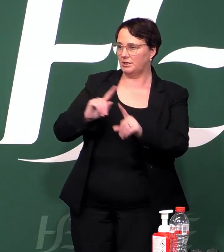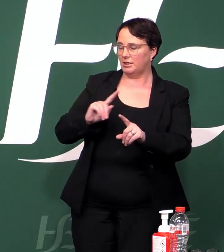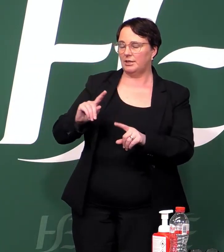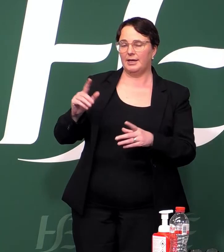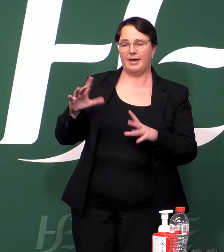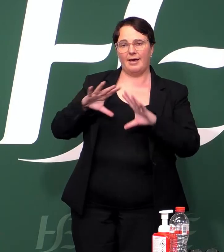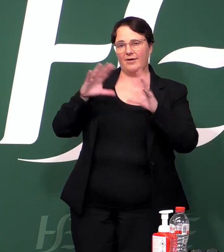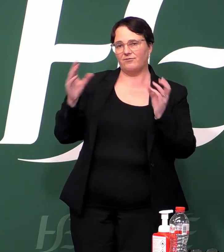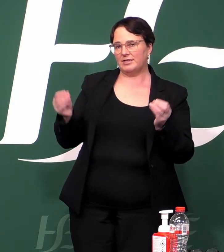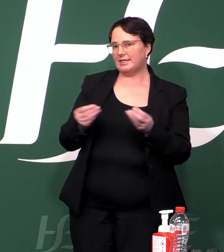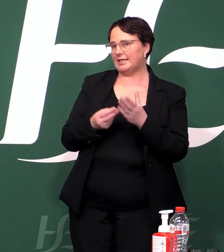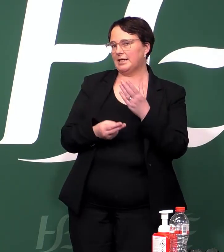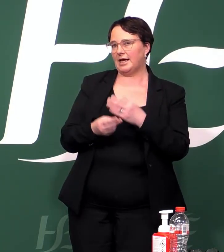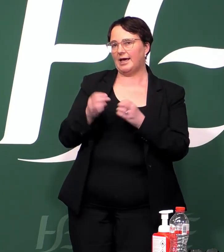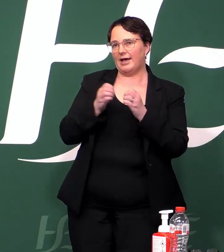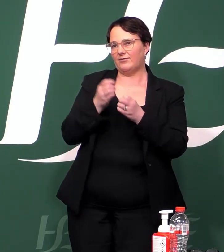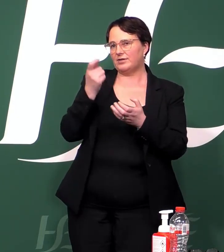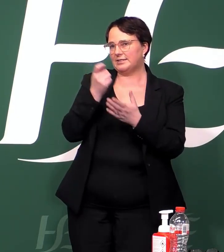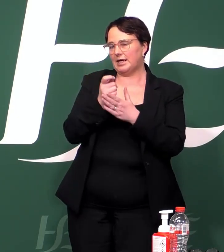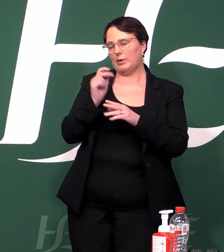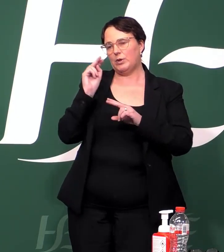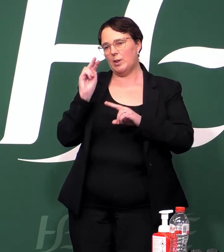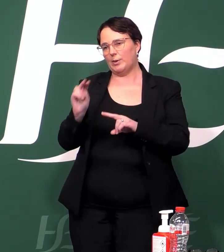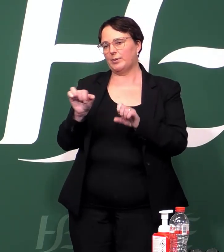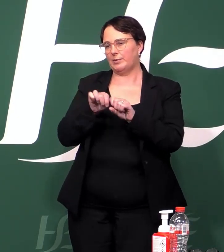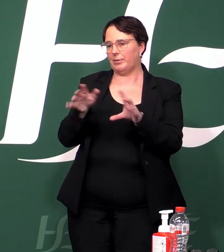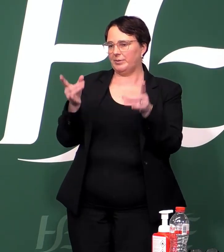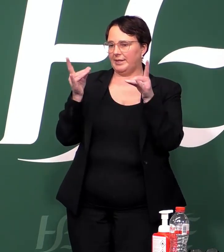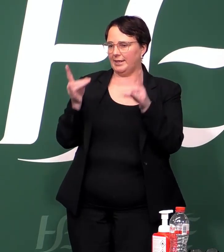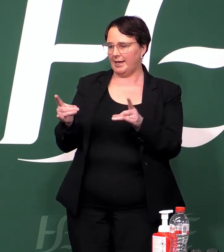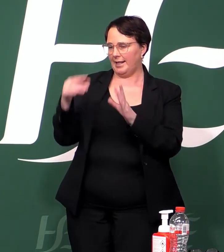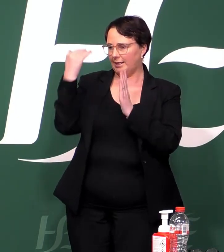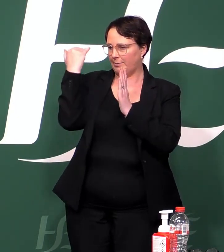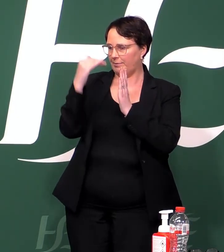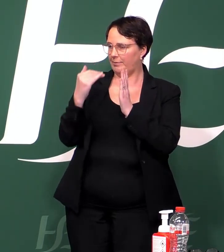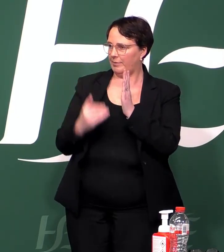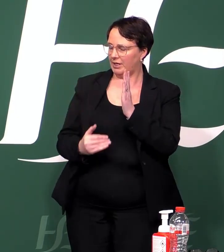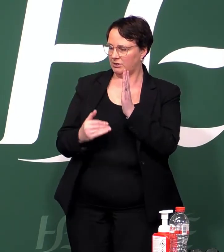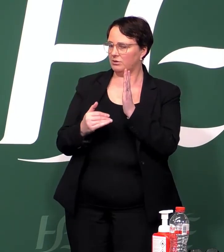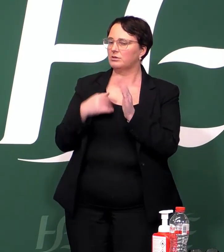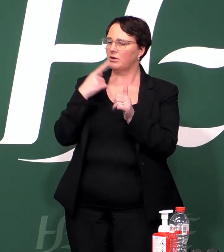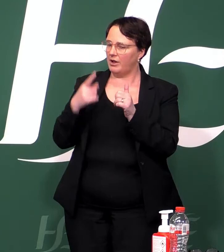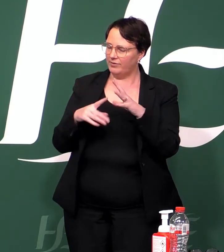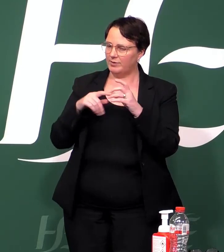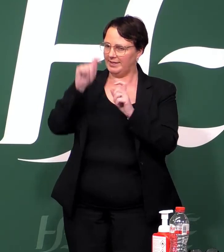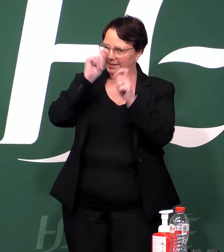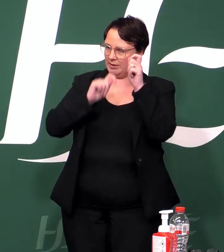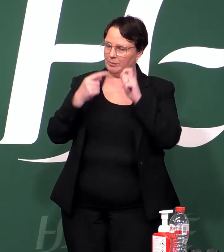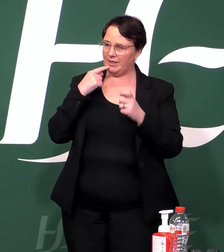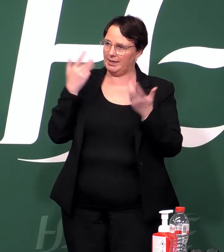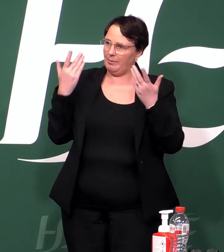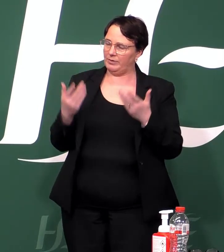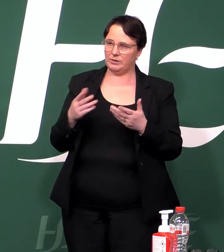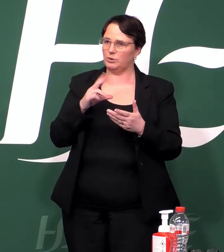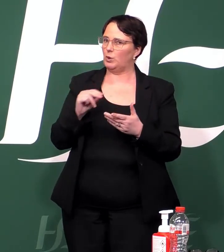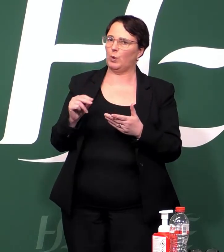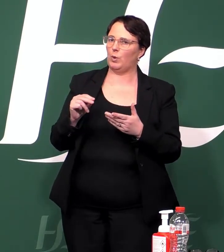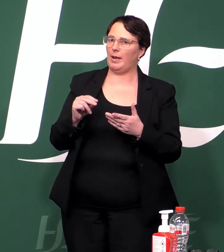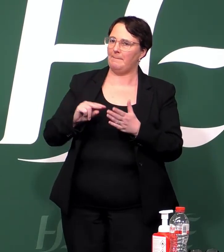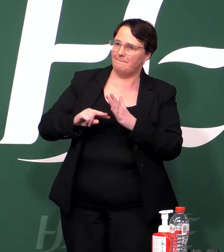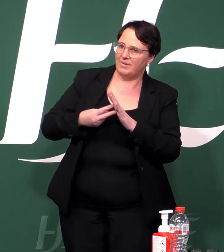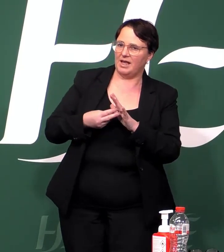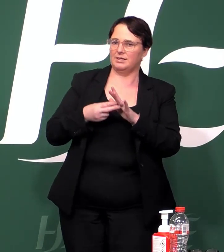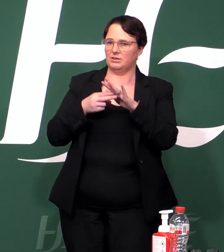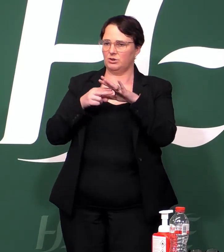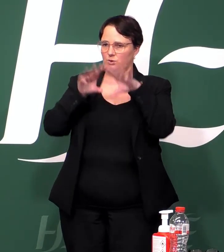look, everything is up for review every time we look at the public health measures as part of a change, and that's no different. But at this stage, there's no immediate plans to take it